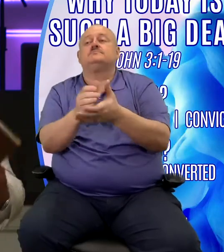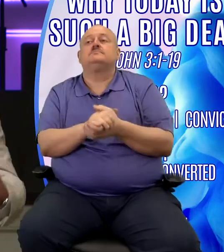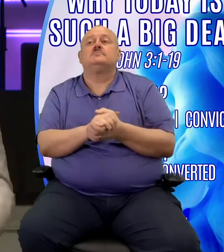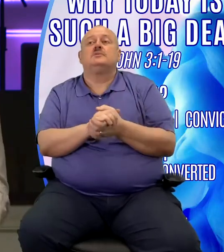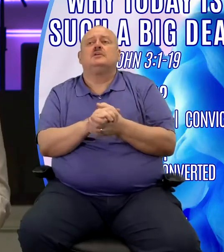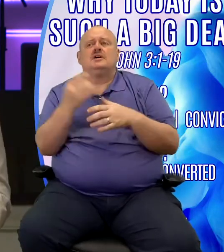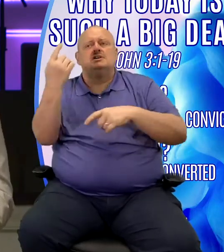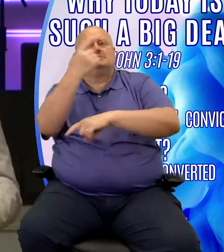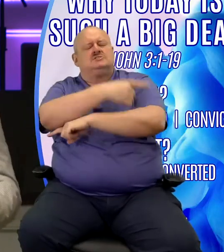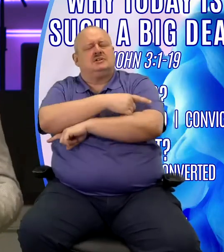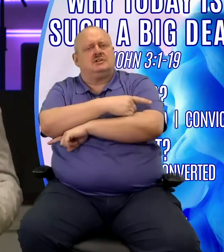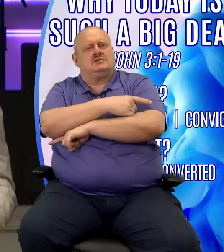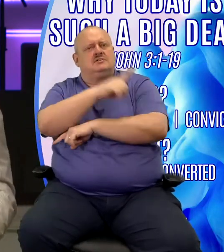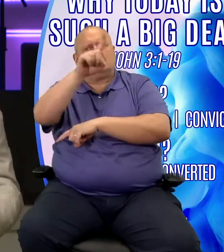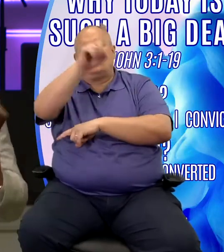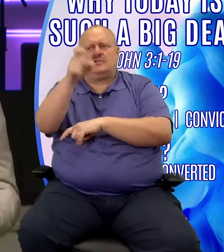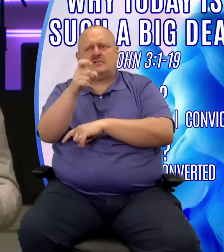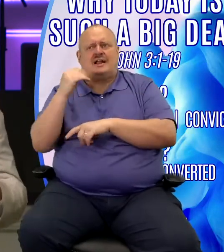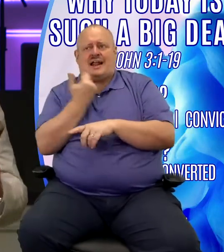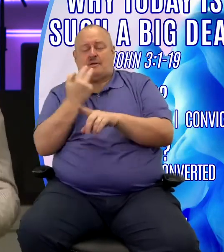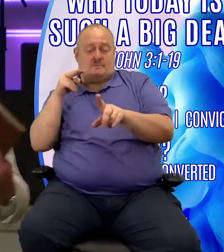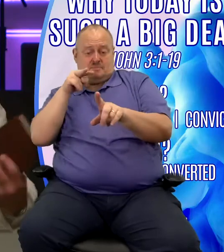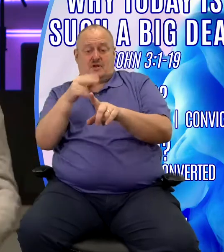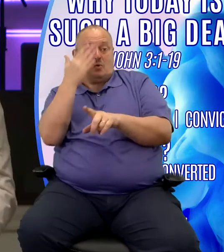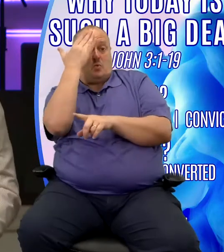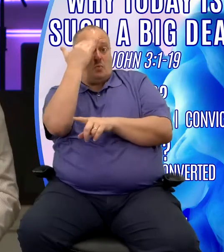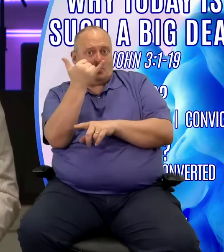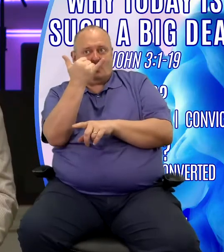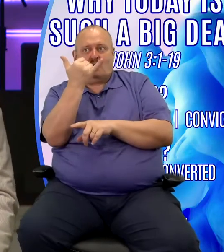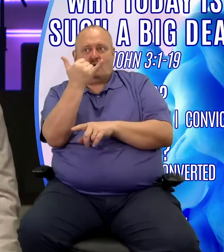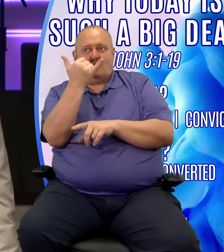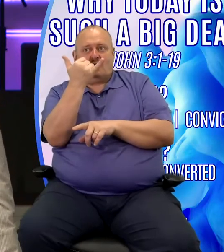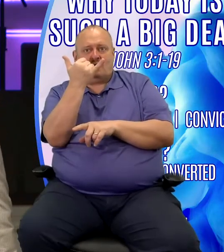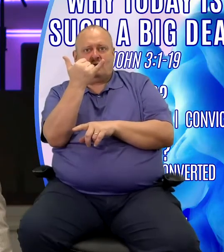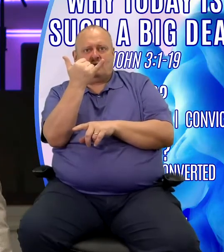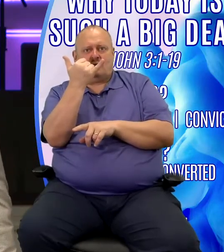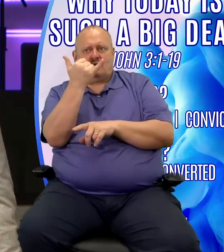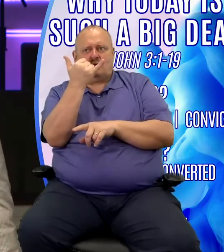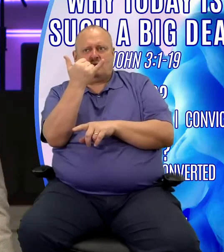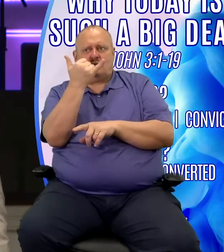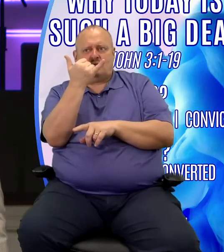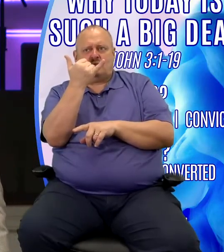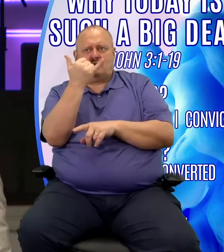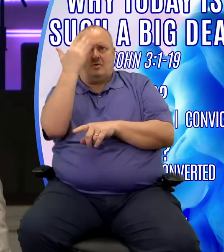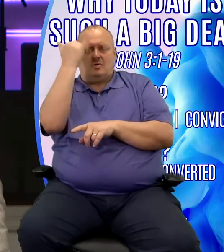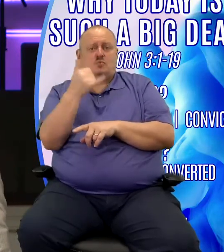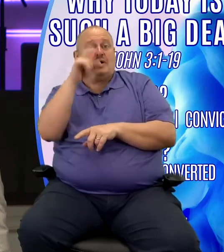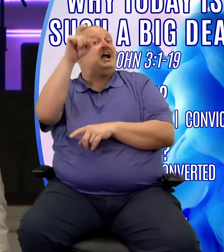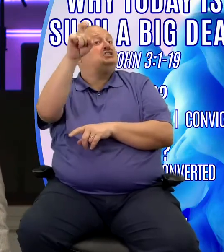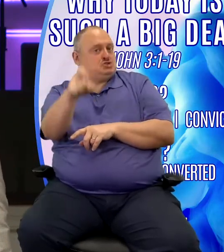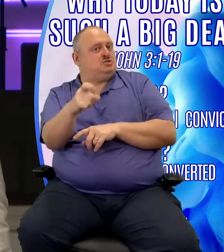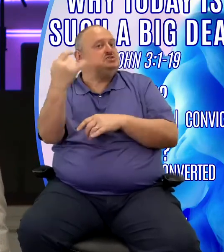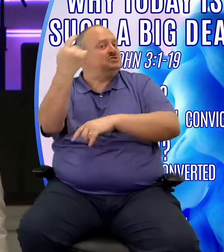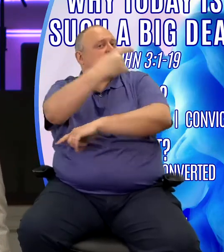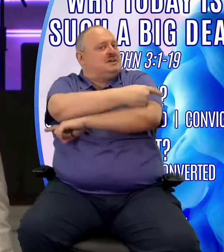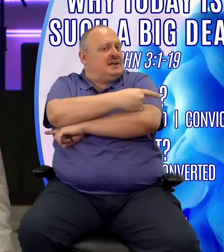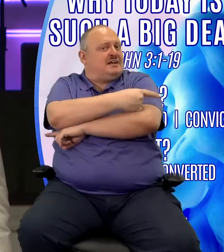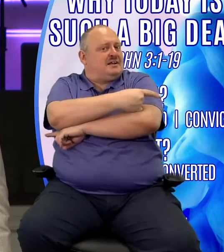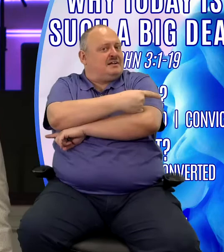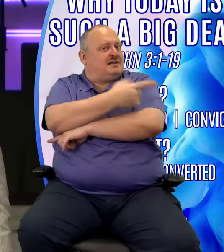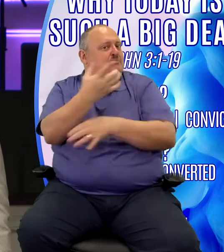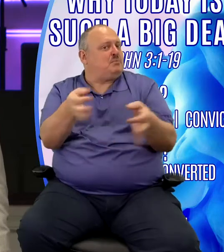Today is to address the question from our perspective. Why is this day important to us? Or should I say, why should this day be